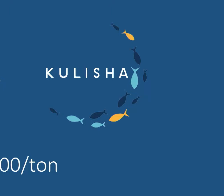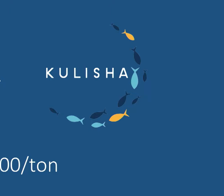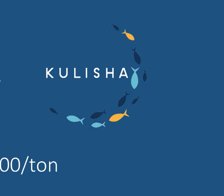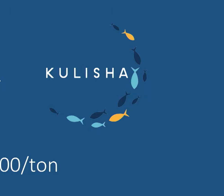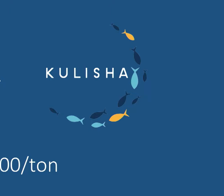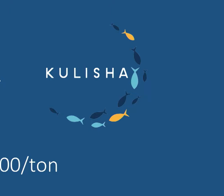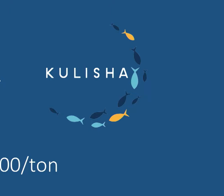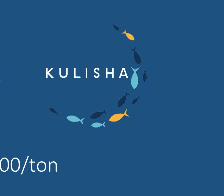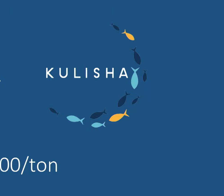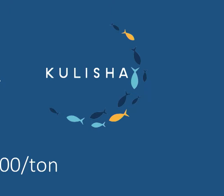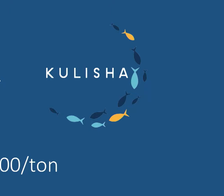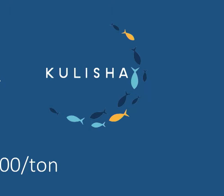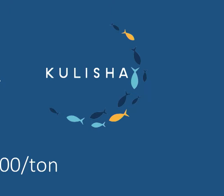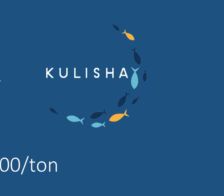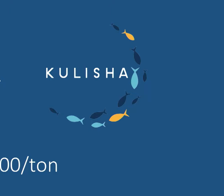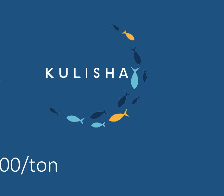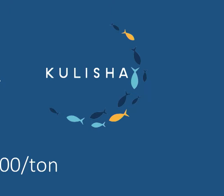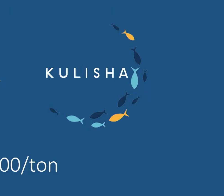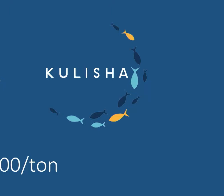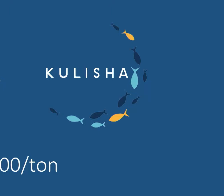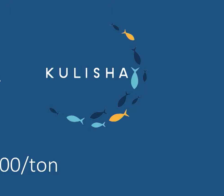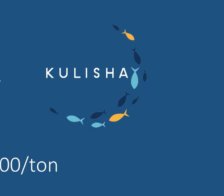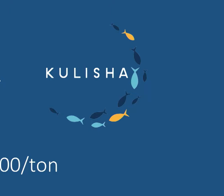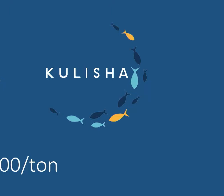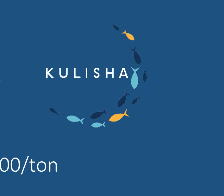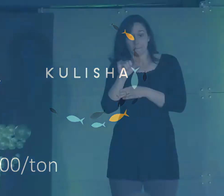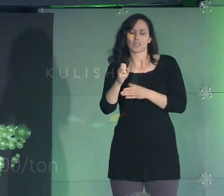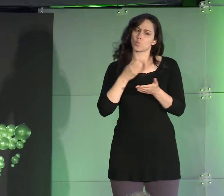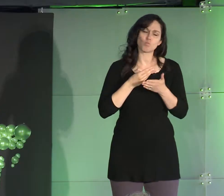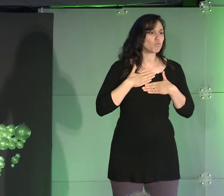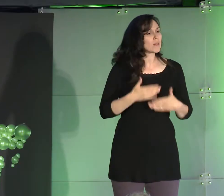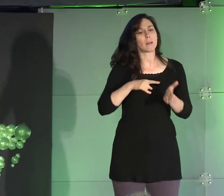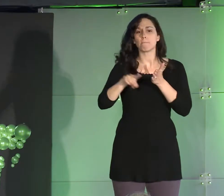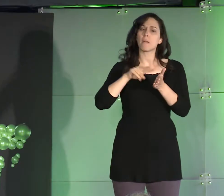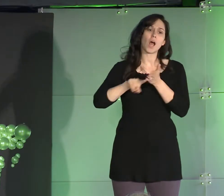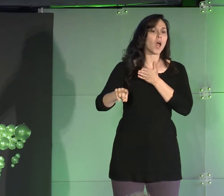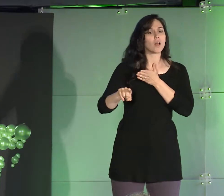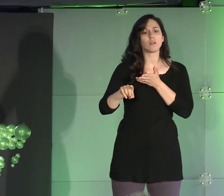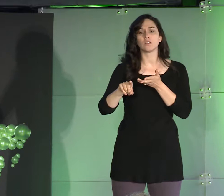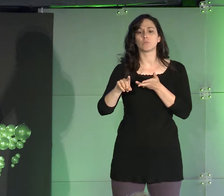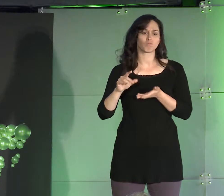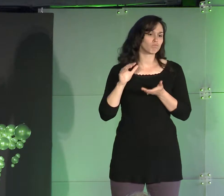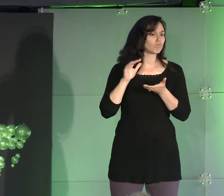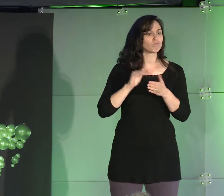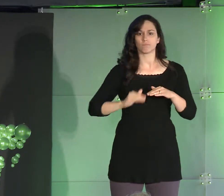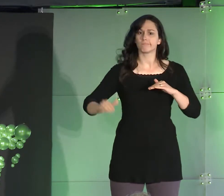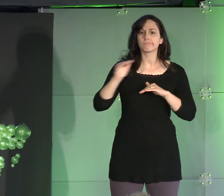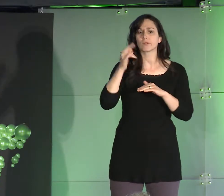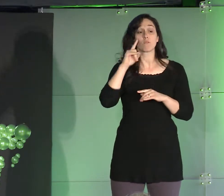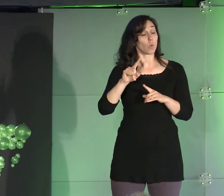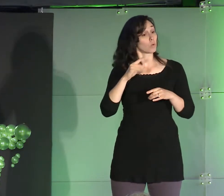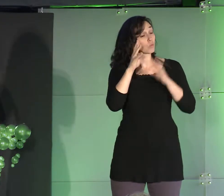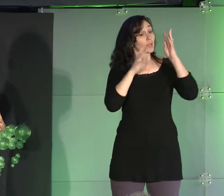soy. So they've already found an existing customer base willing to pay a premium to to create more sustainable protein alternatives.